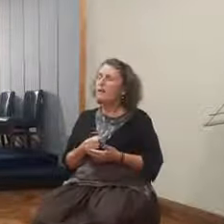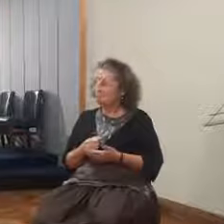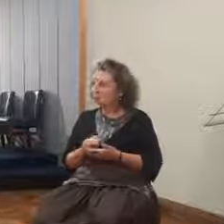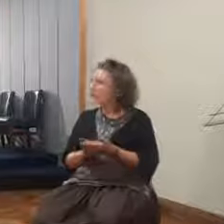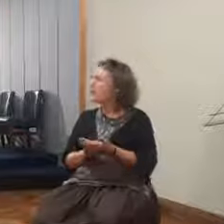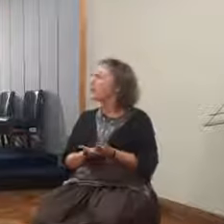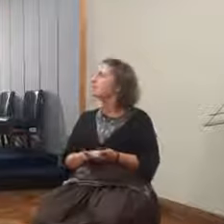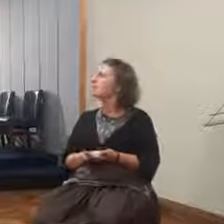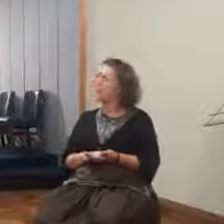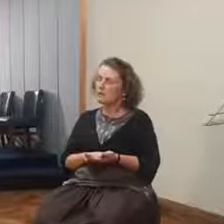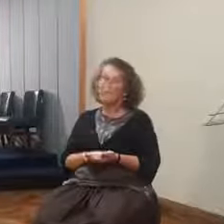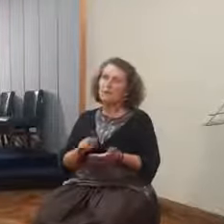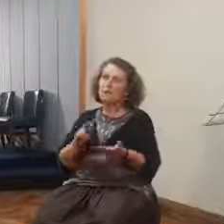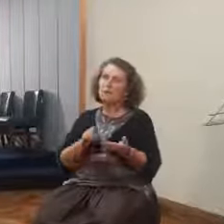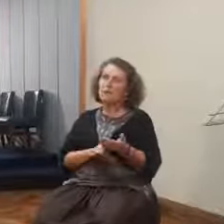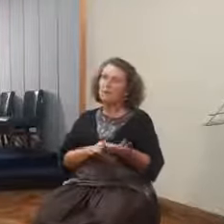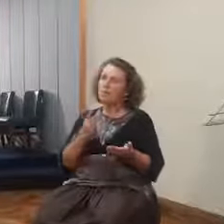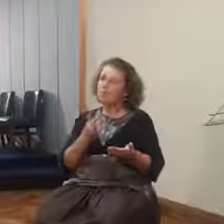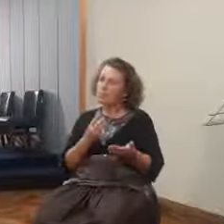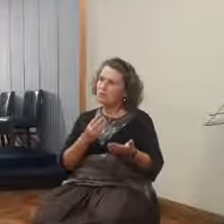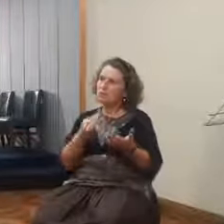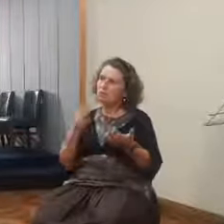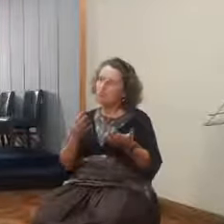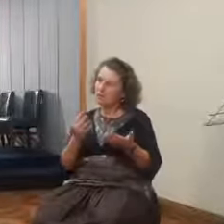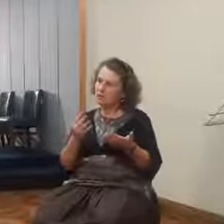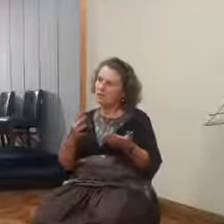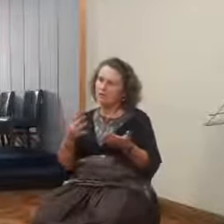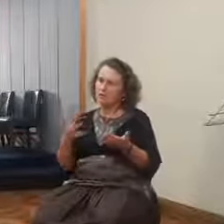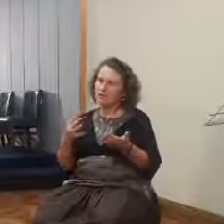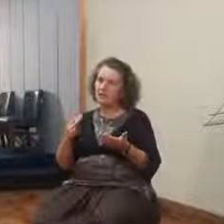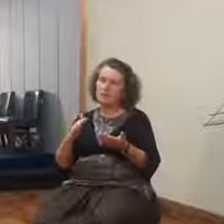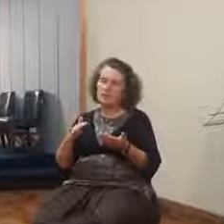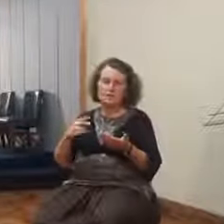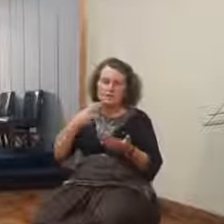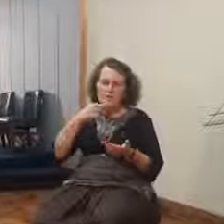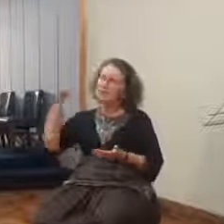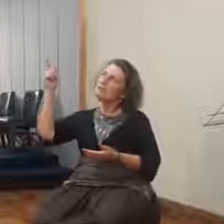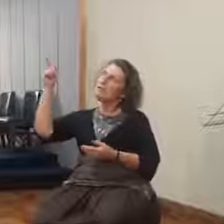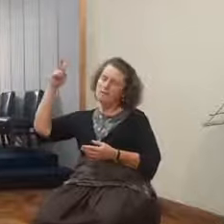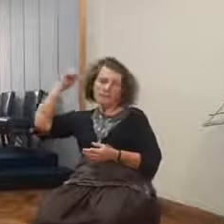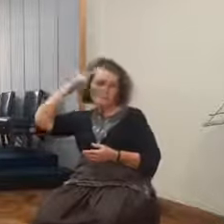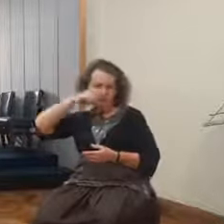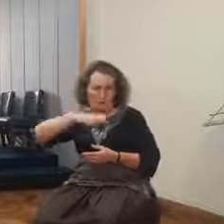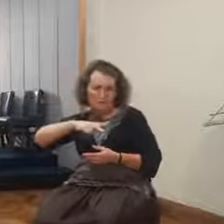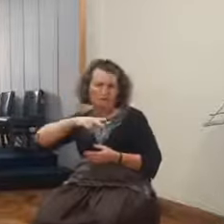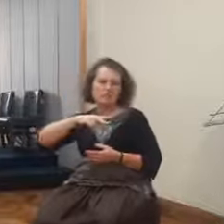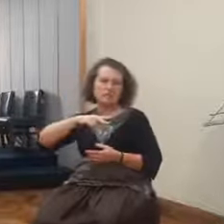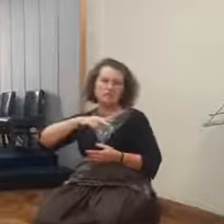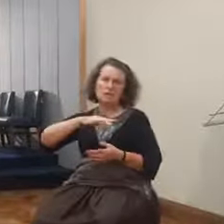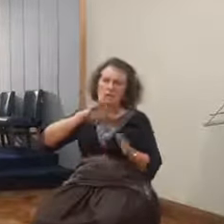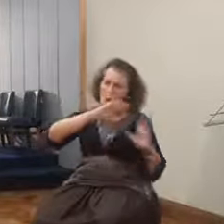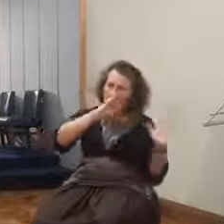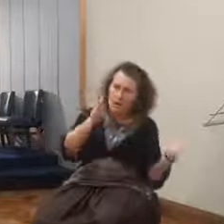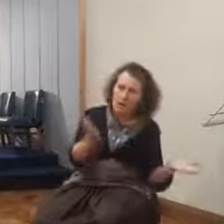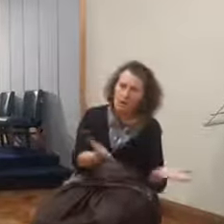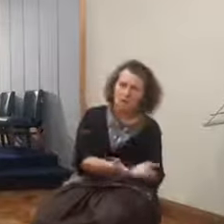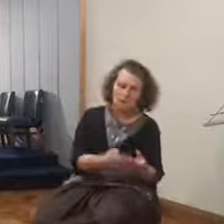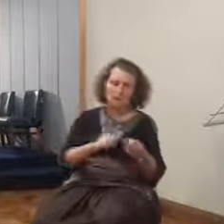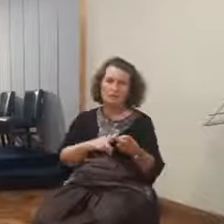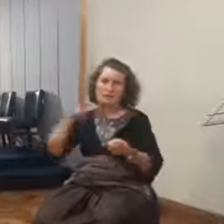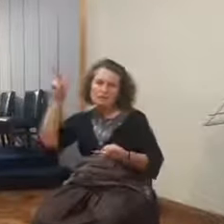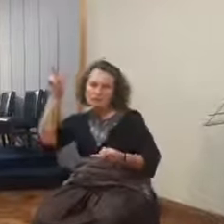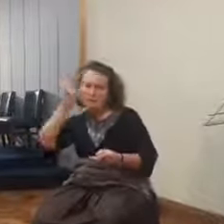us of a God who sees all the intricacies of all our hearts and minds. What a blessed